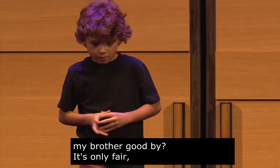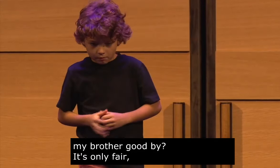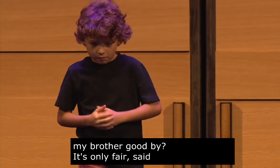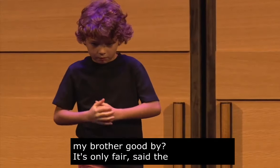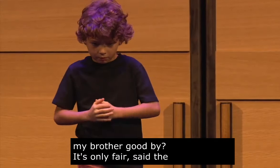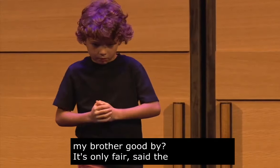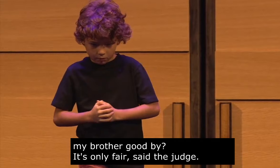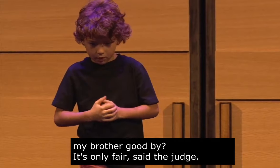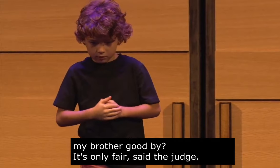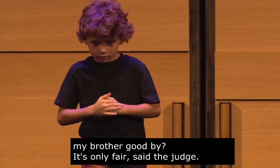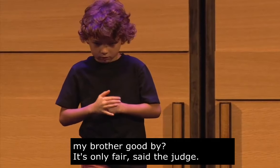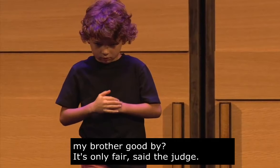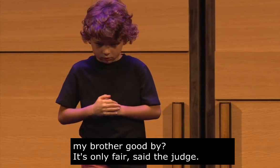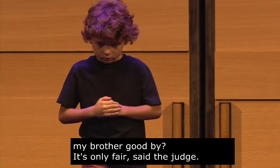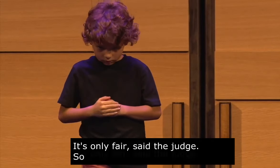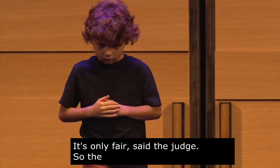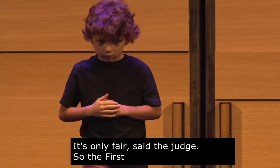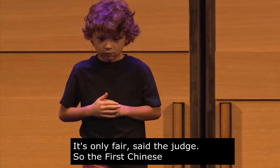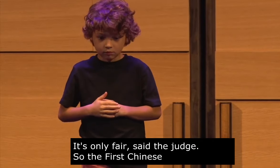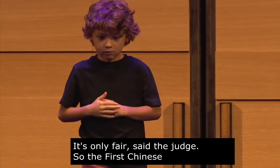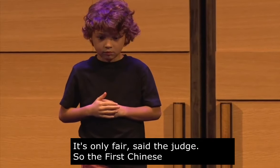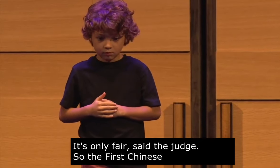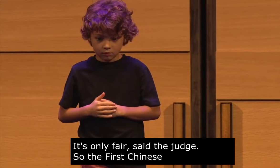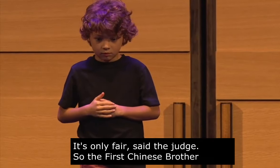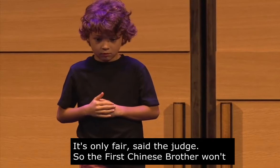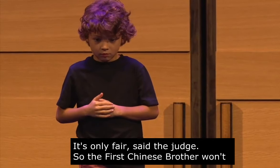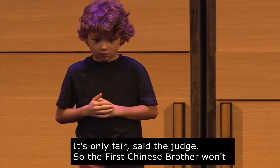first Chinese brother went home, and the second Chinese brother came back in his place.